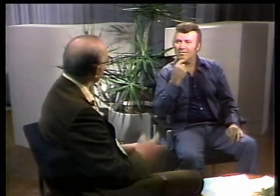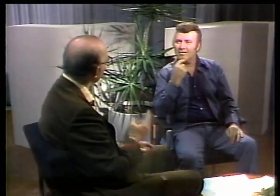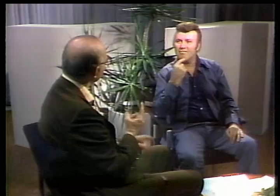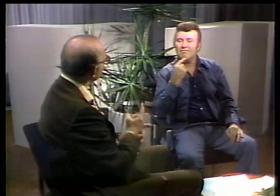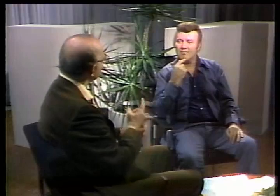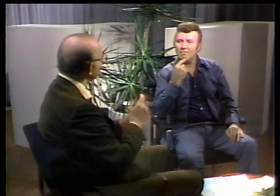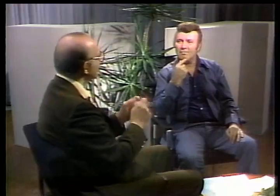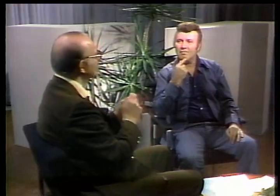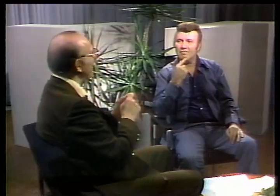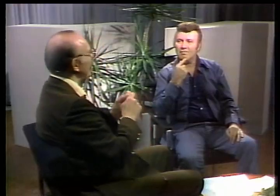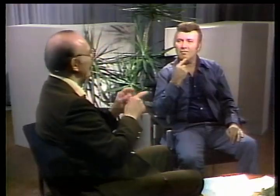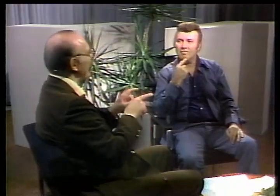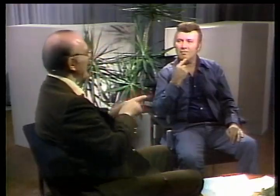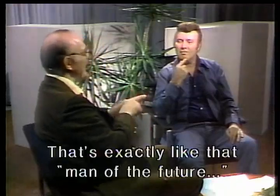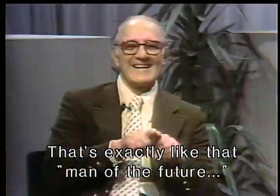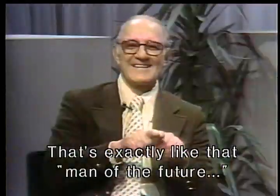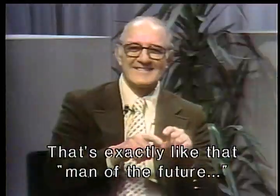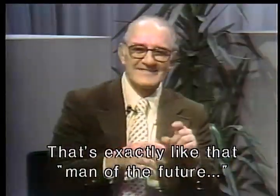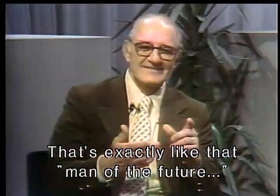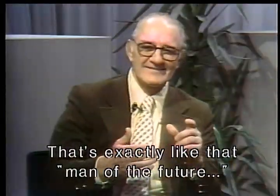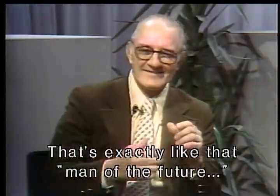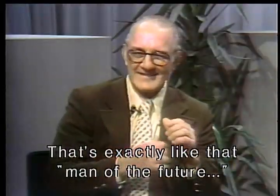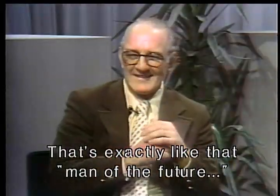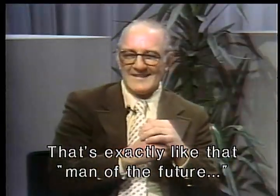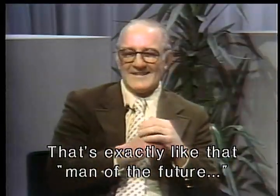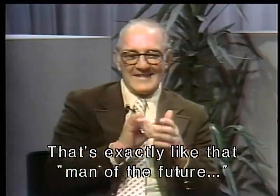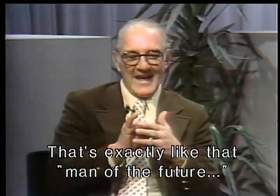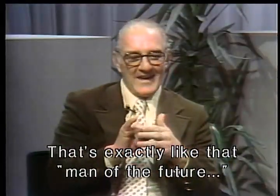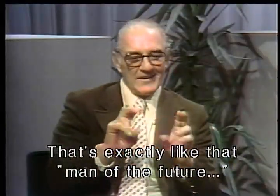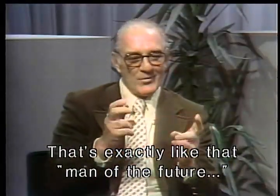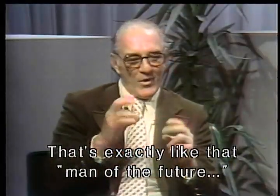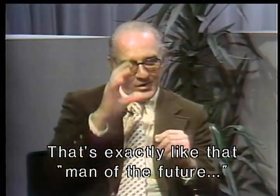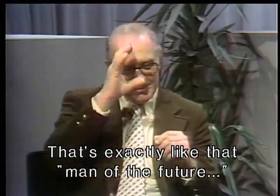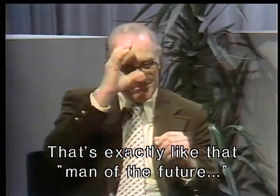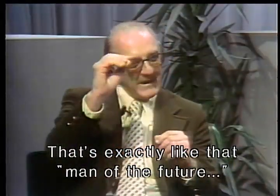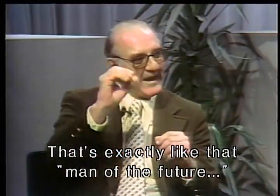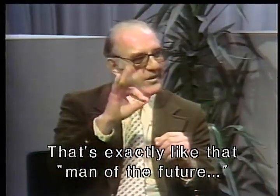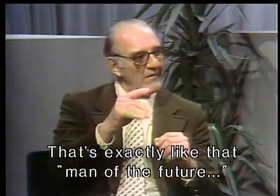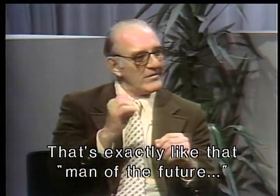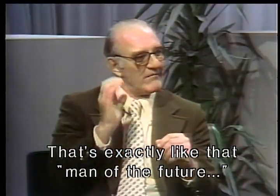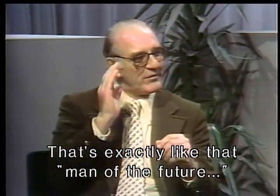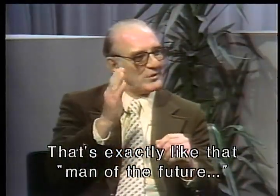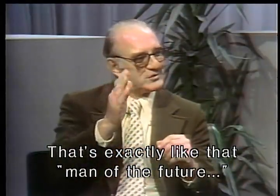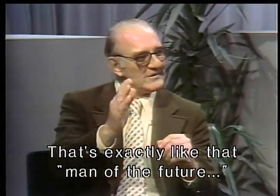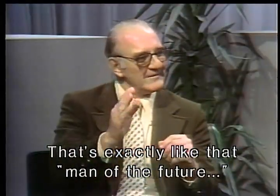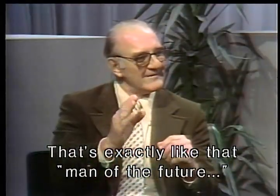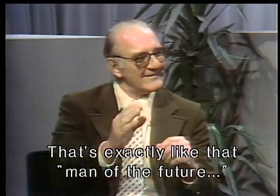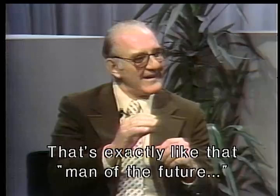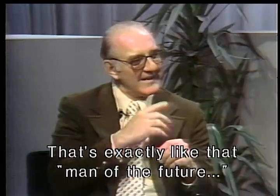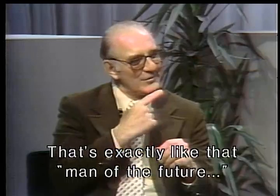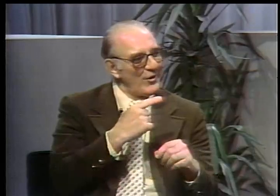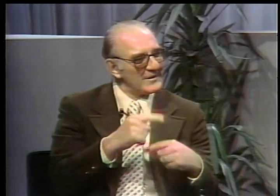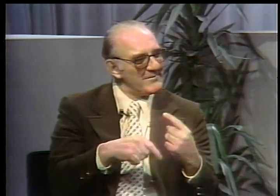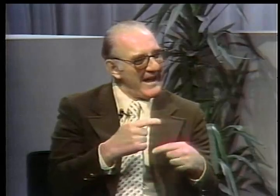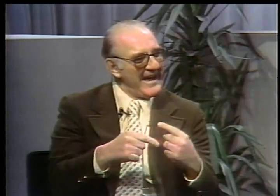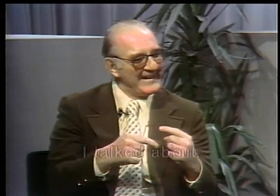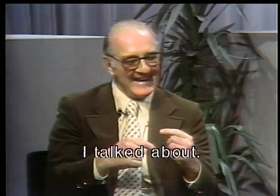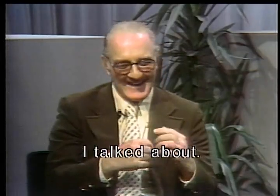Right, exactly like that quote, man of the future I talked about.